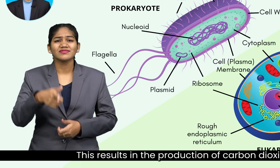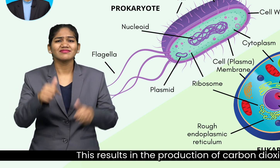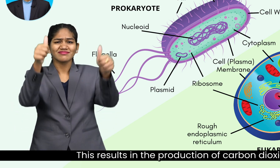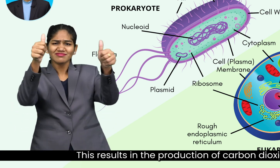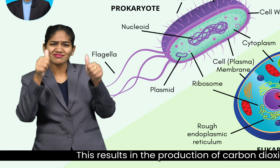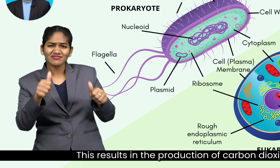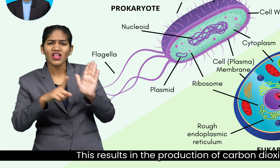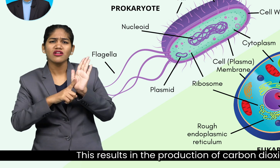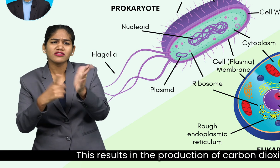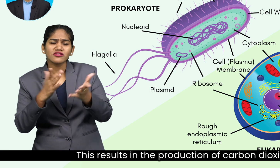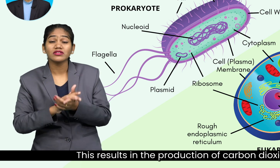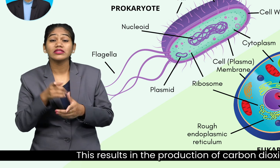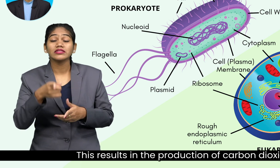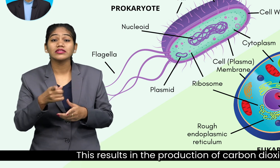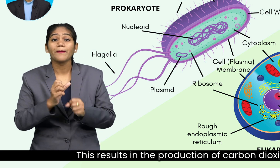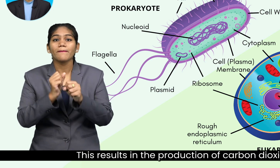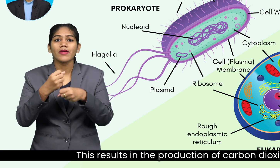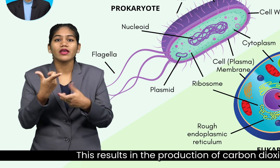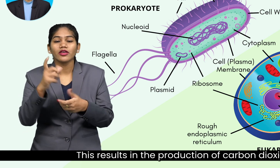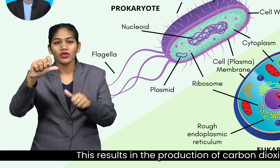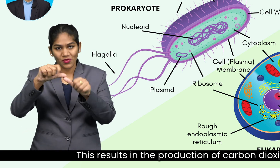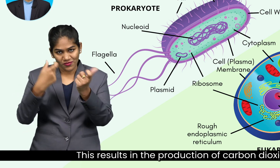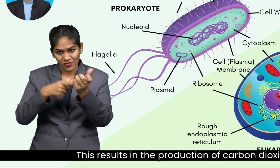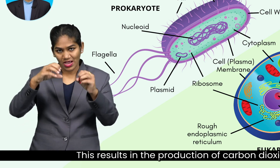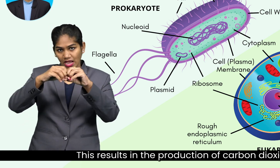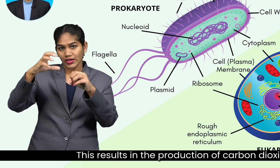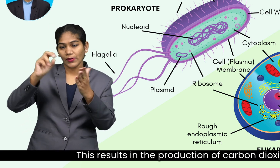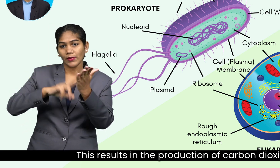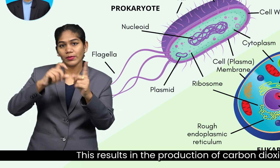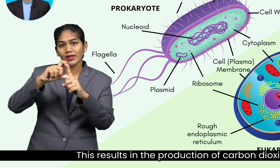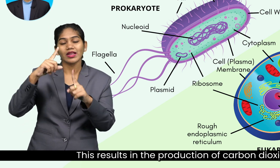This results in the production of carbon dioxide.